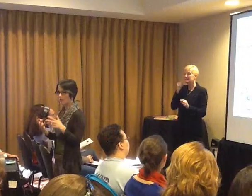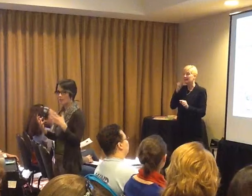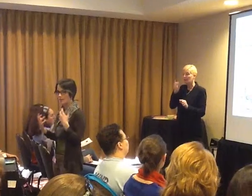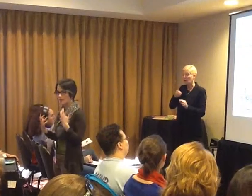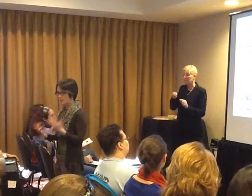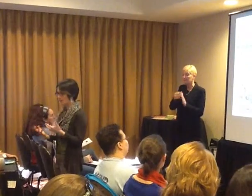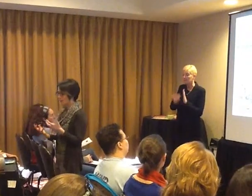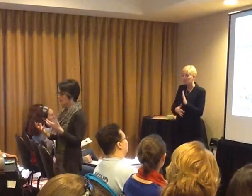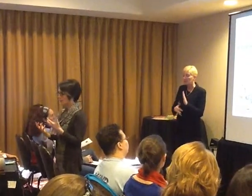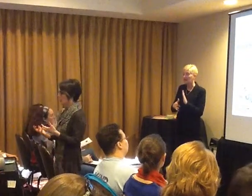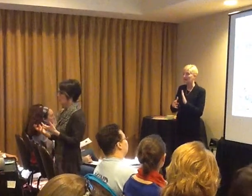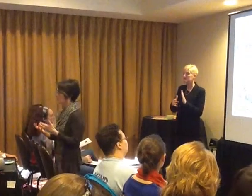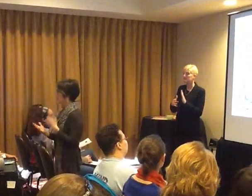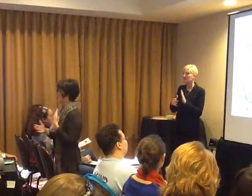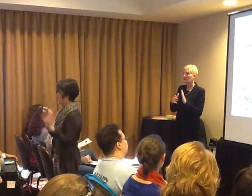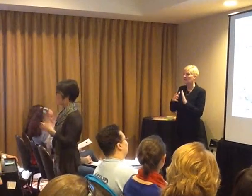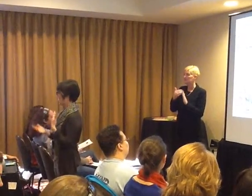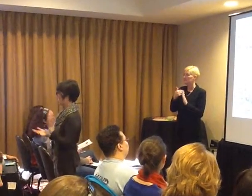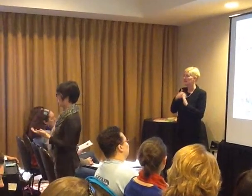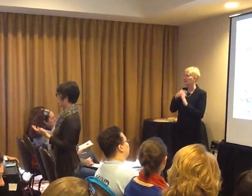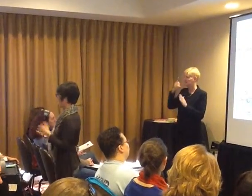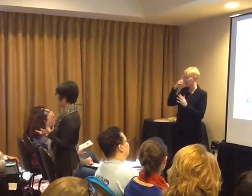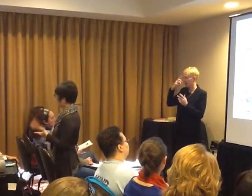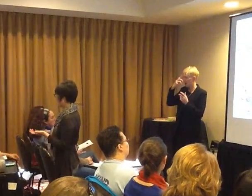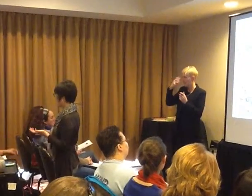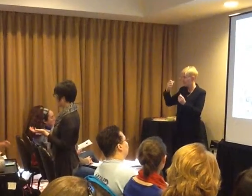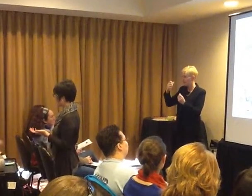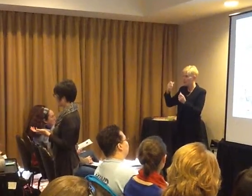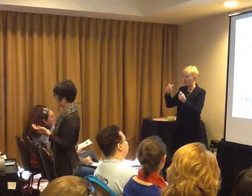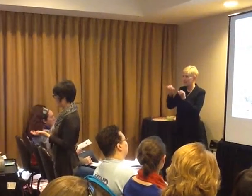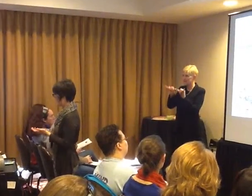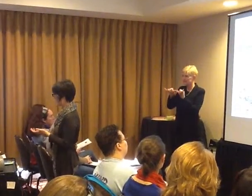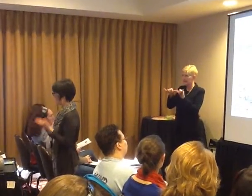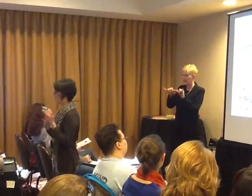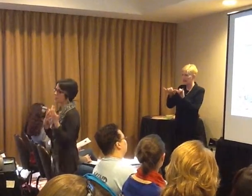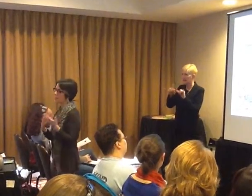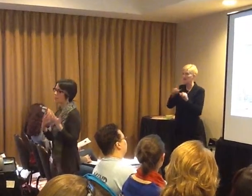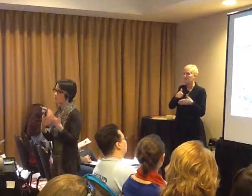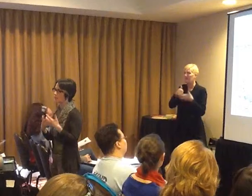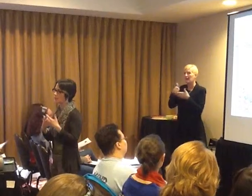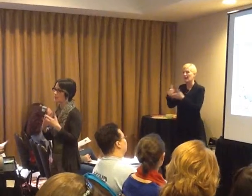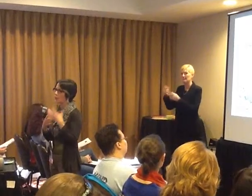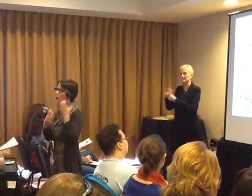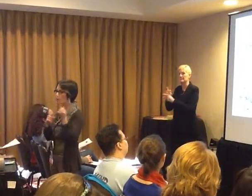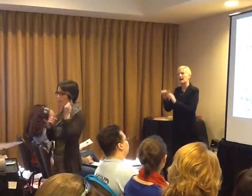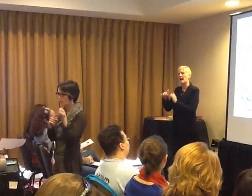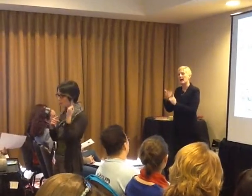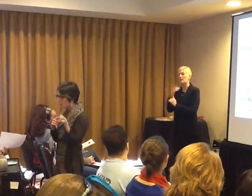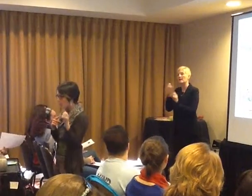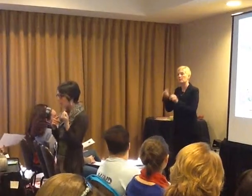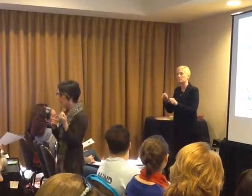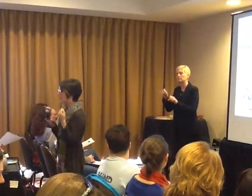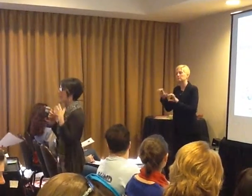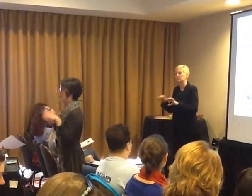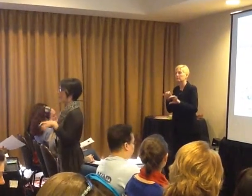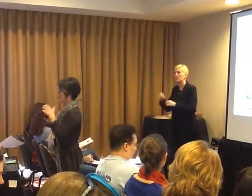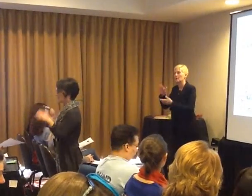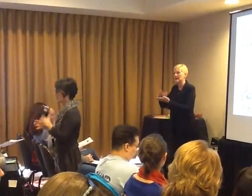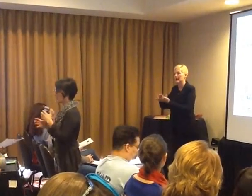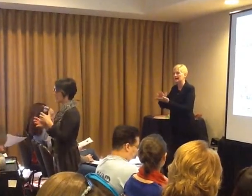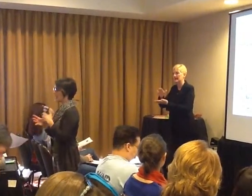they perform on these memory scales helps to predict how well they'll perform academically, because how much they can hold that information